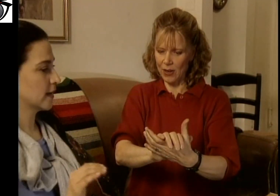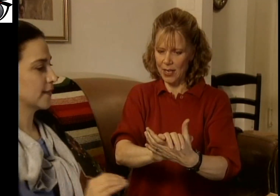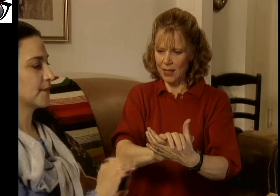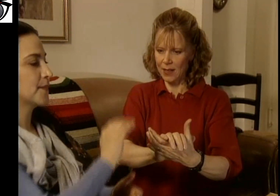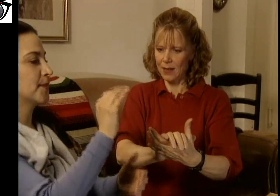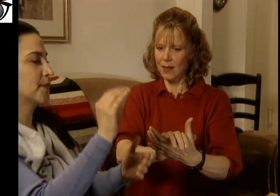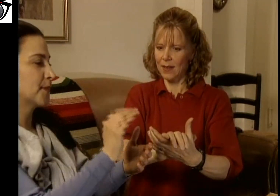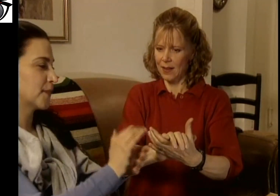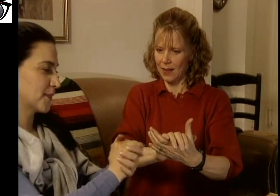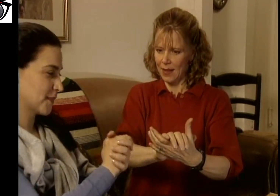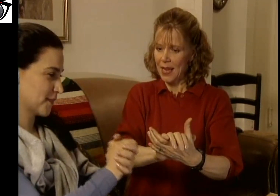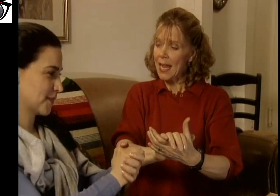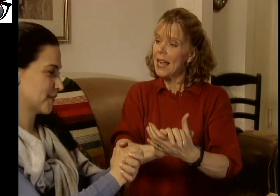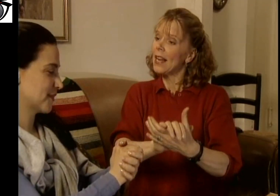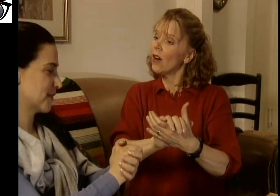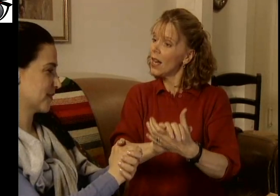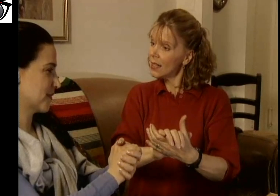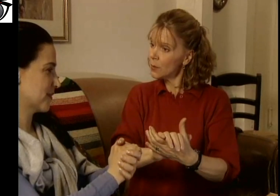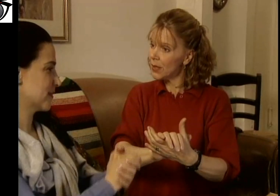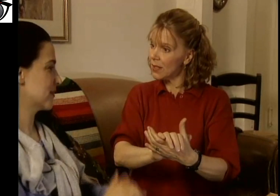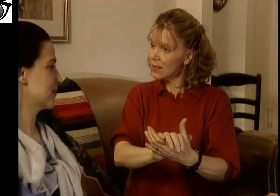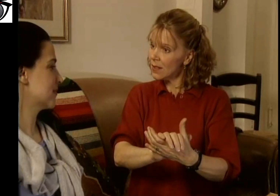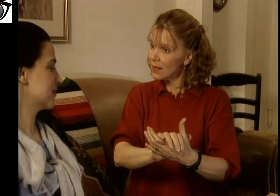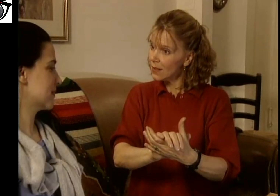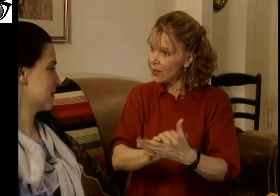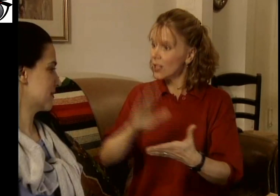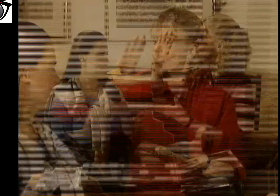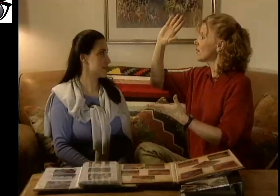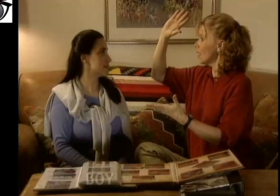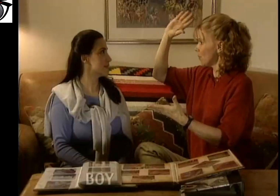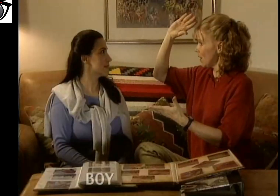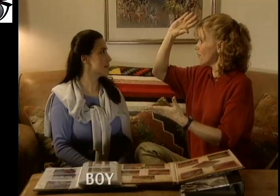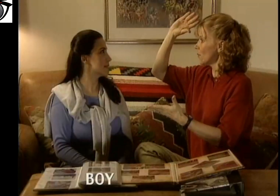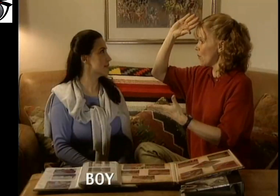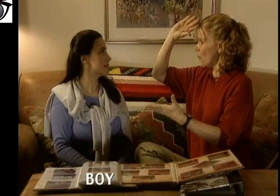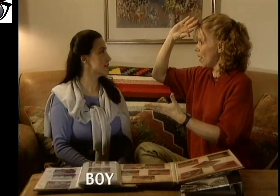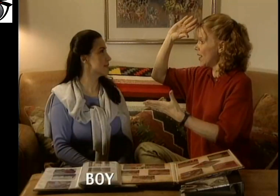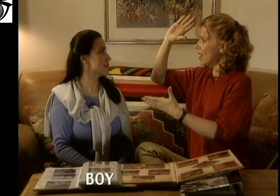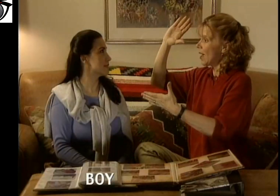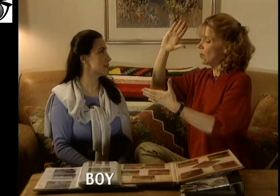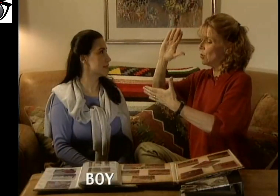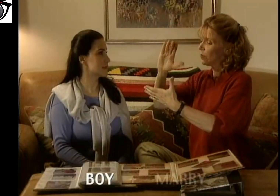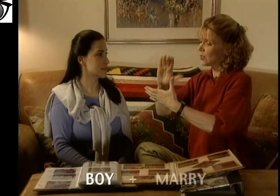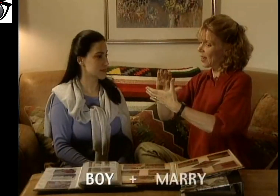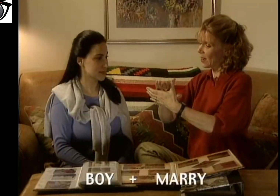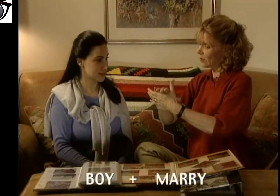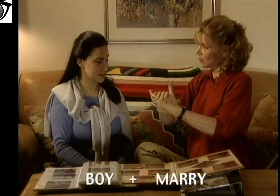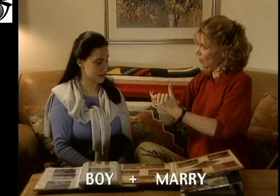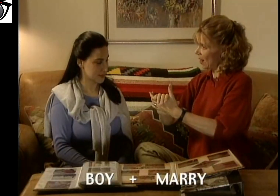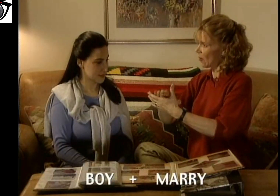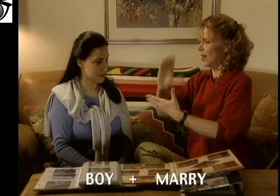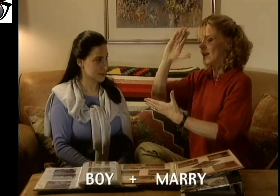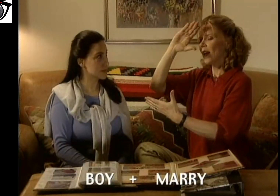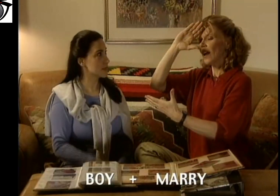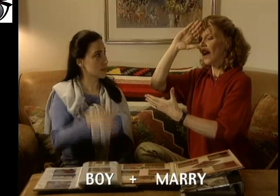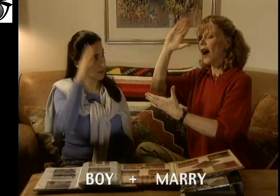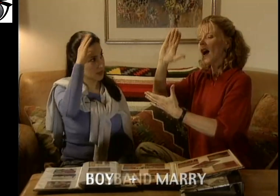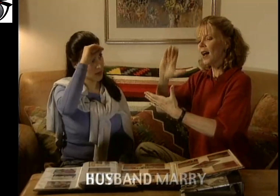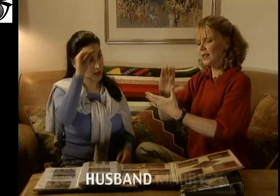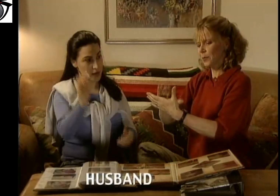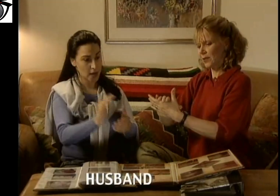it's marry. Now, husband starts with up there for boy, moves down to